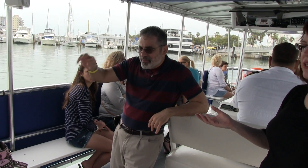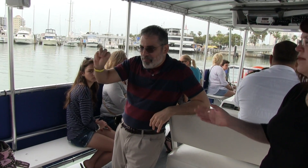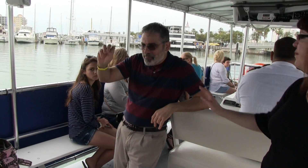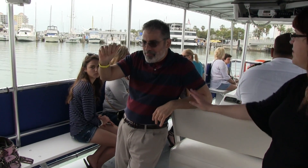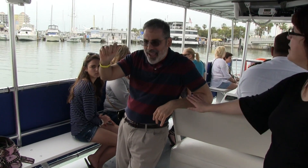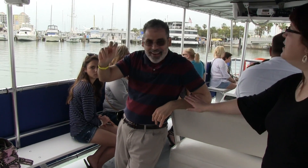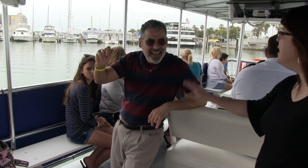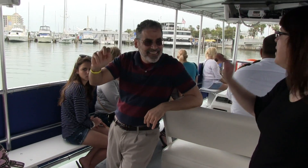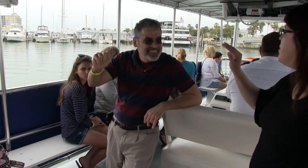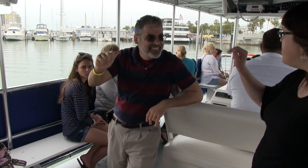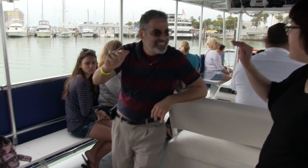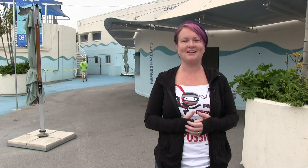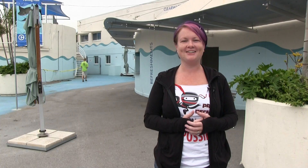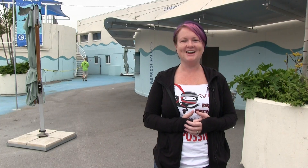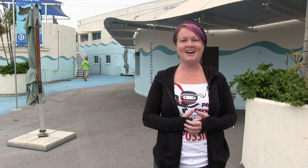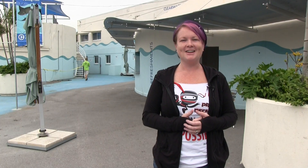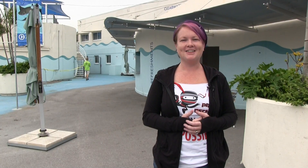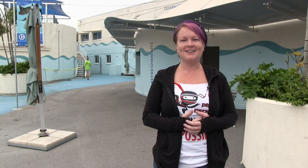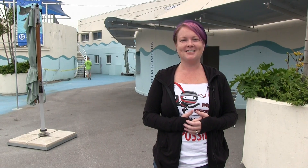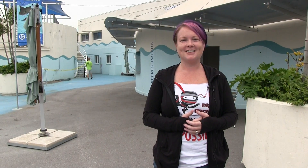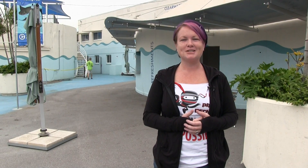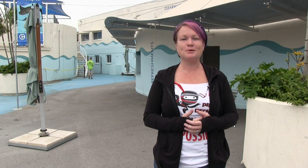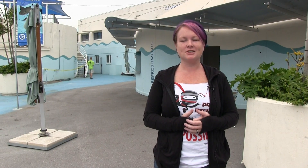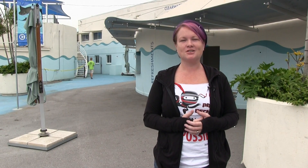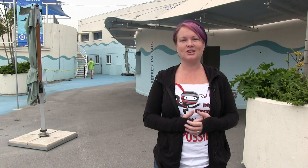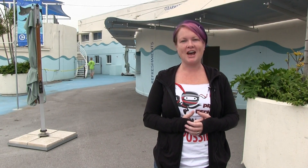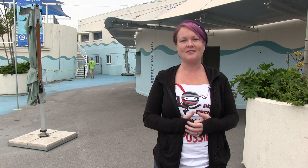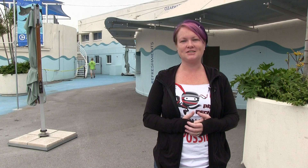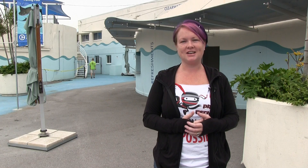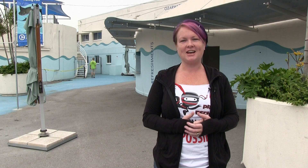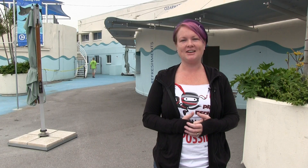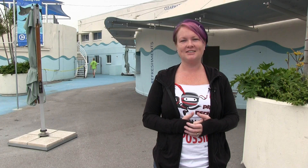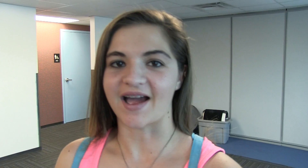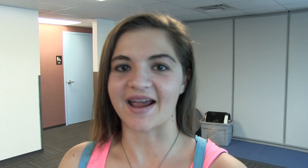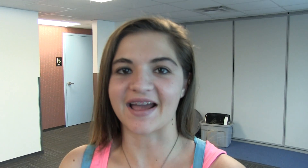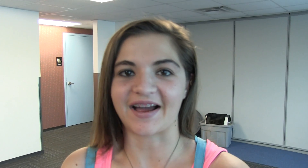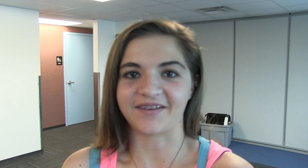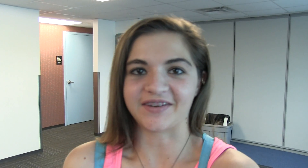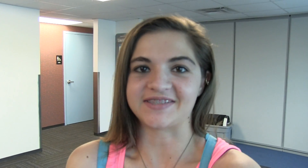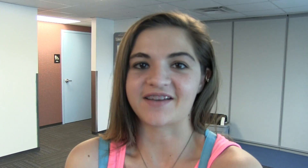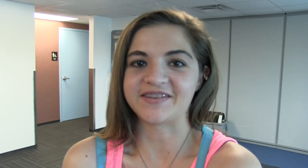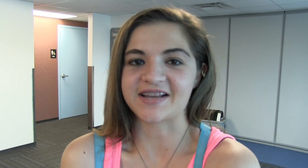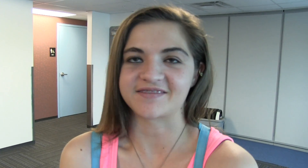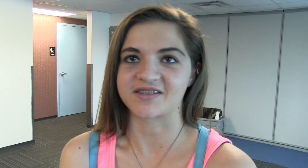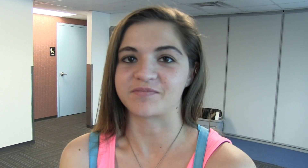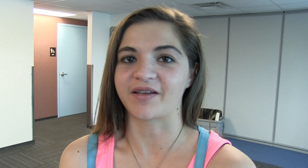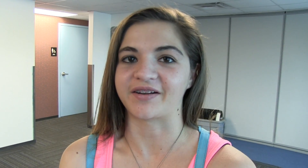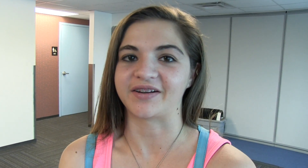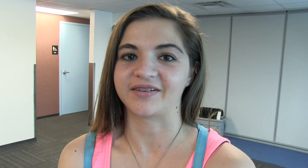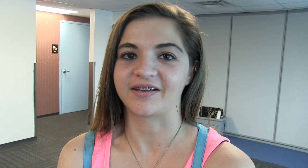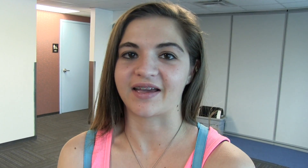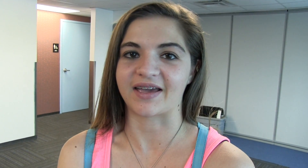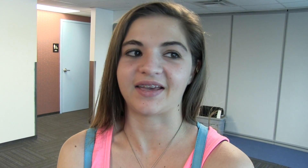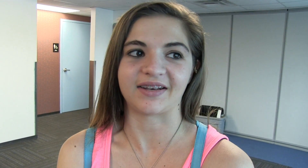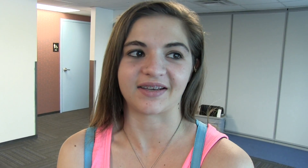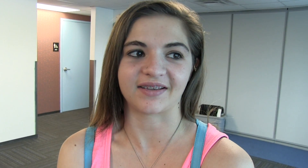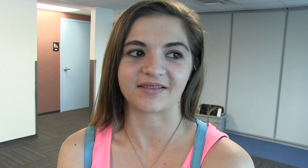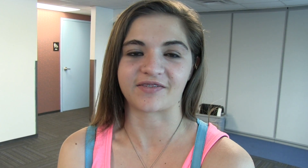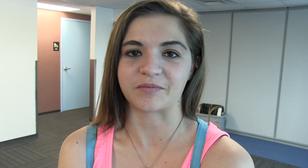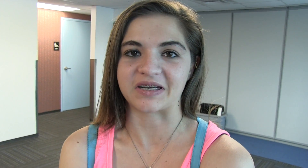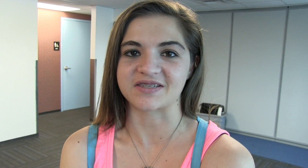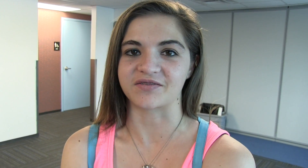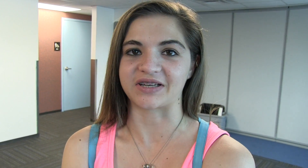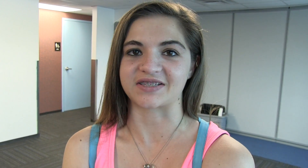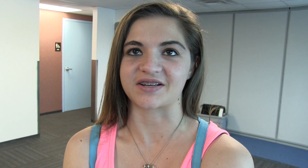with each other and so I'm excited about the experience they're going to have today. I have a deaf and down center brother and